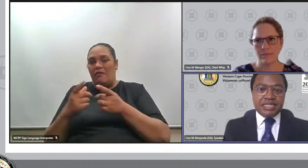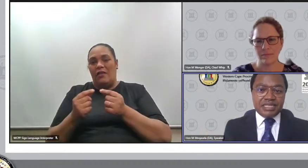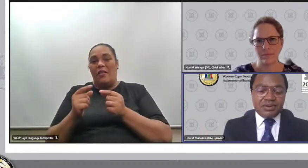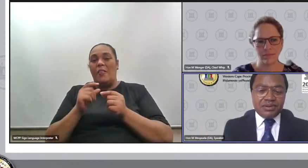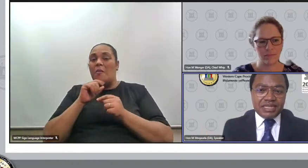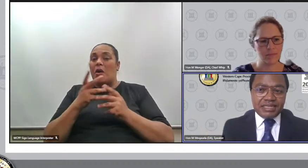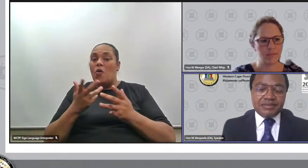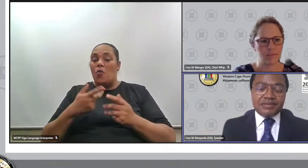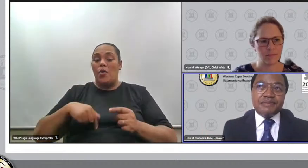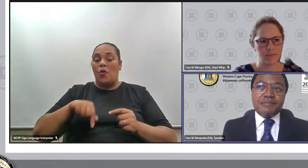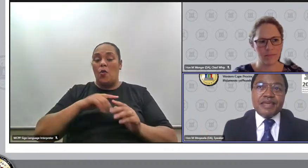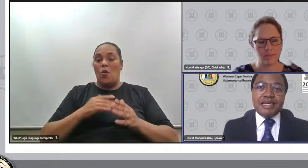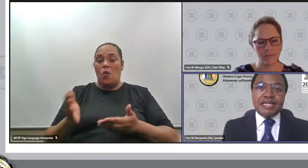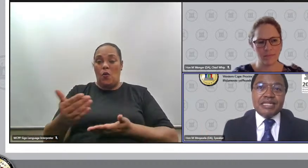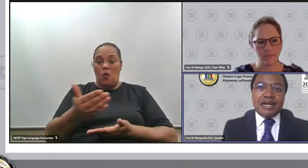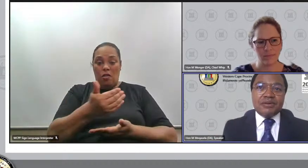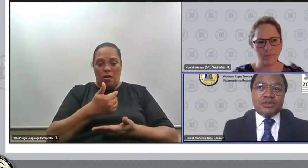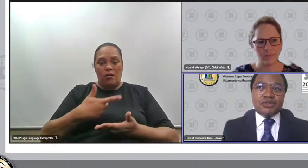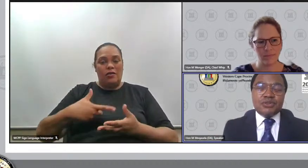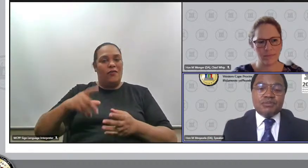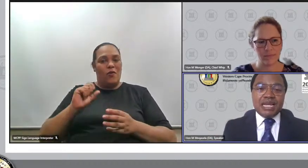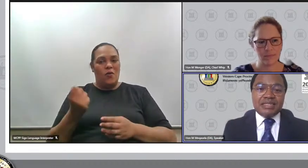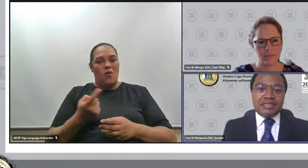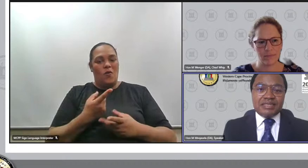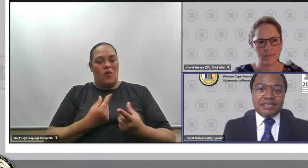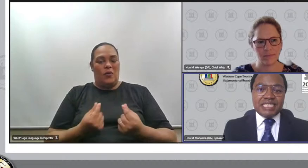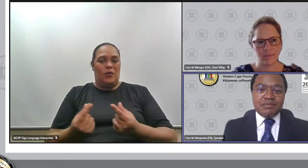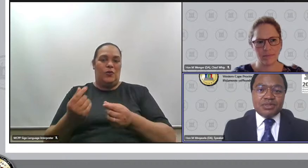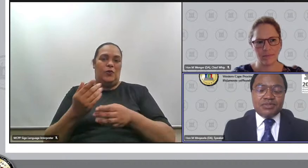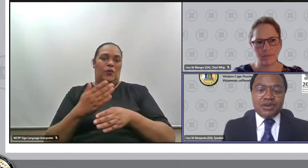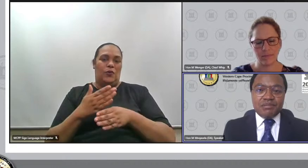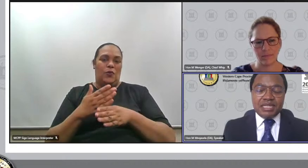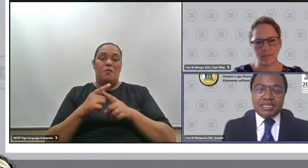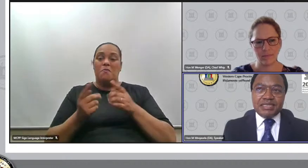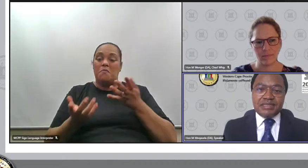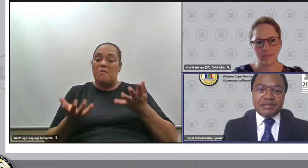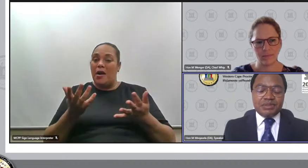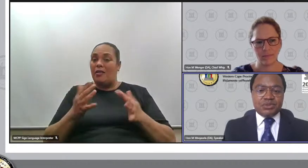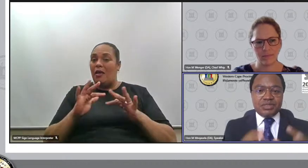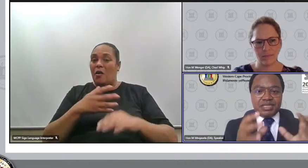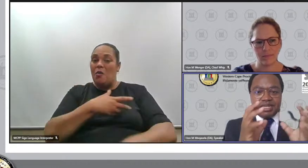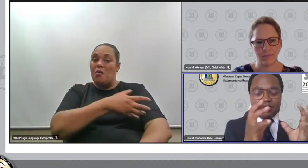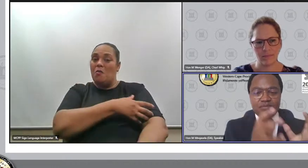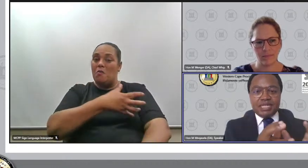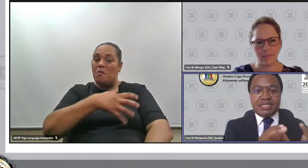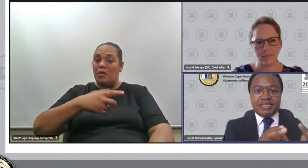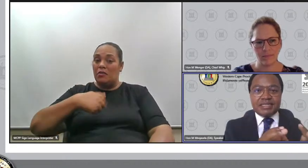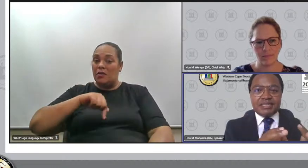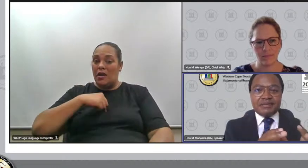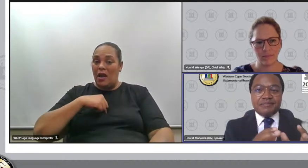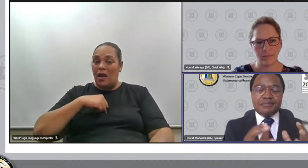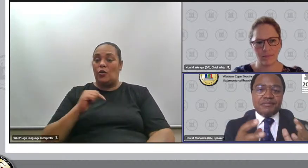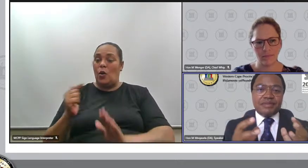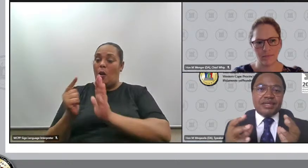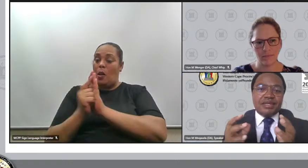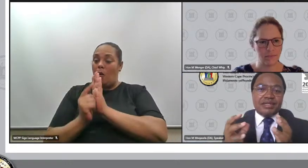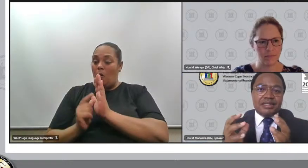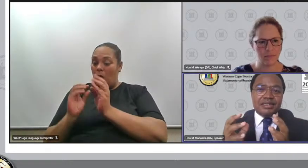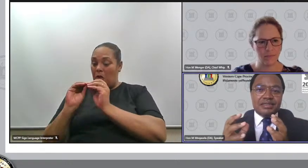us here as a collective. Now, to balance in terms of our mandate between the lawmaking,